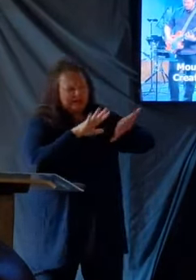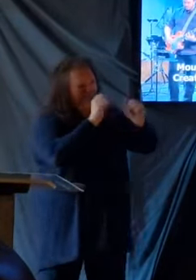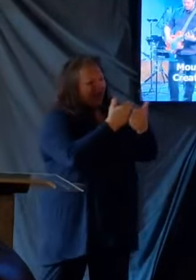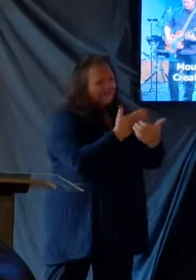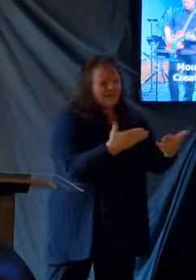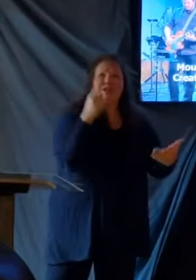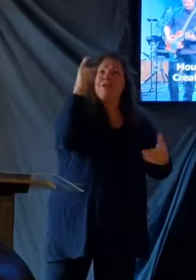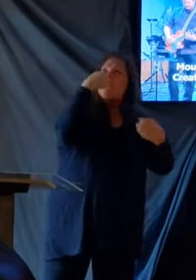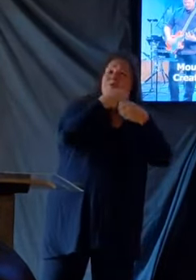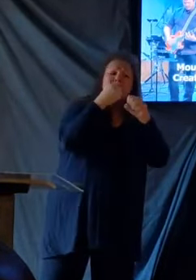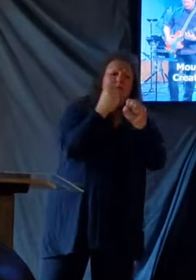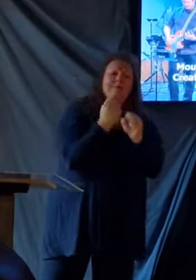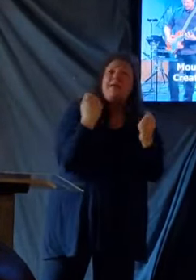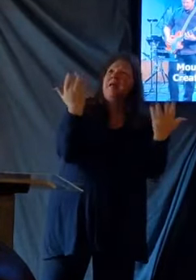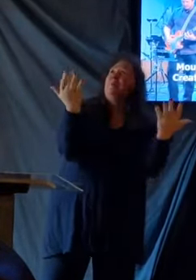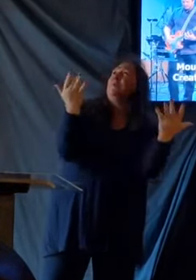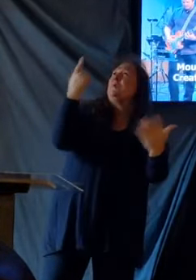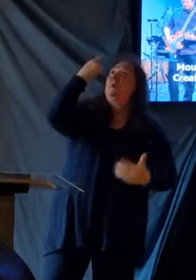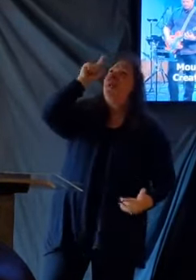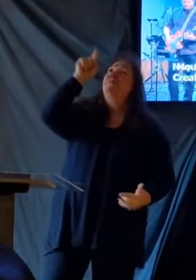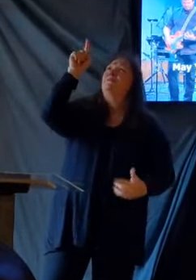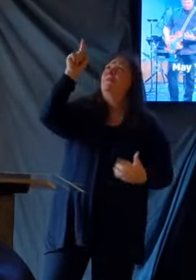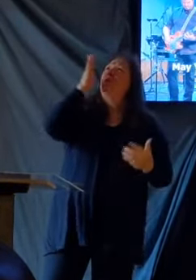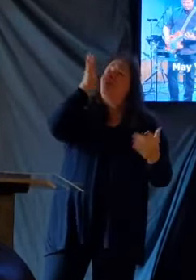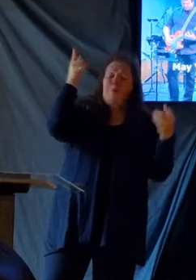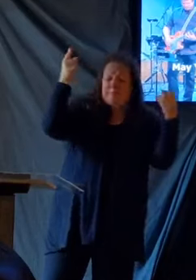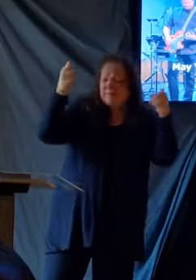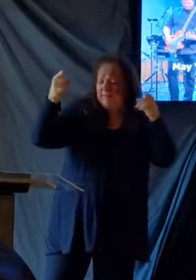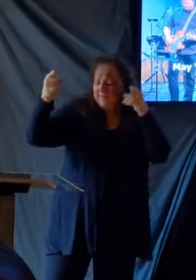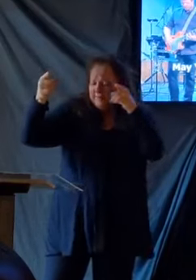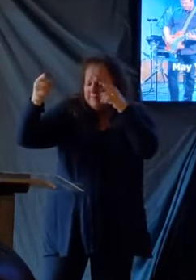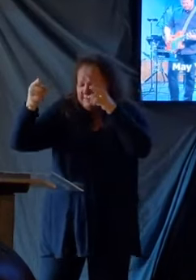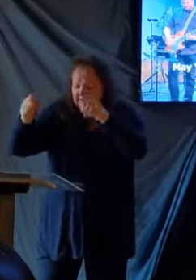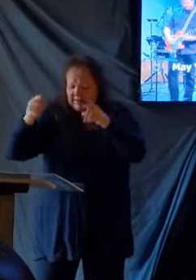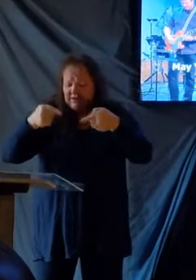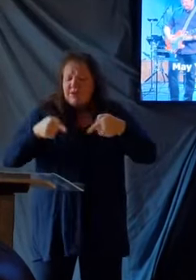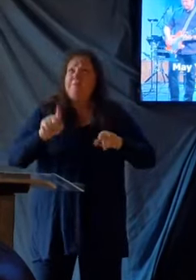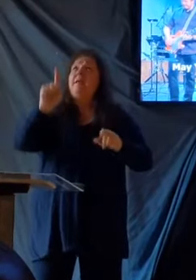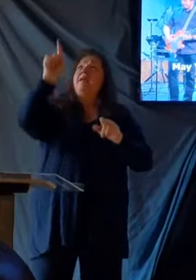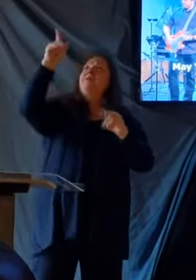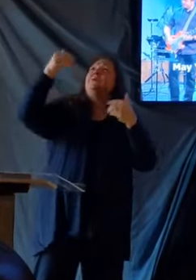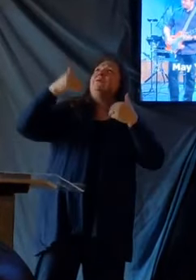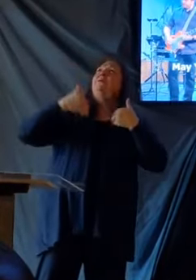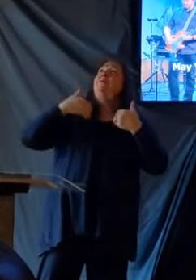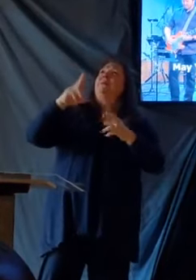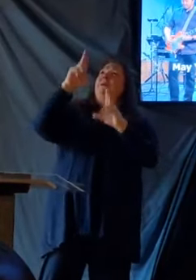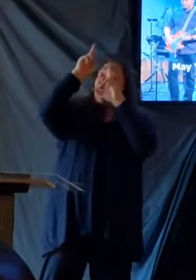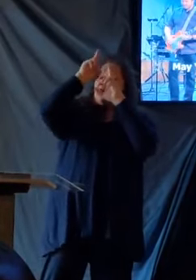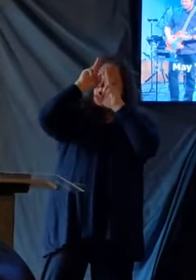creation longs for what's in store. May you be